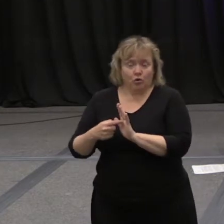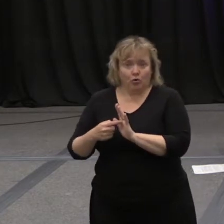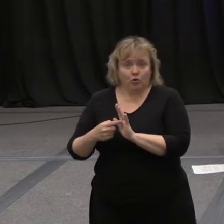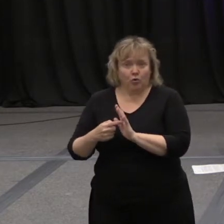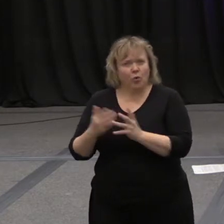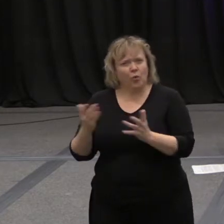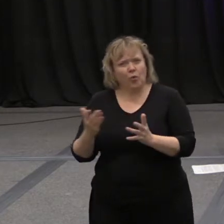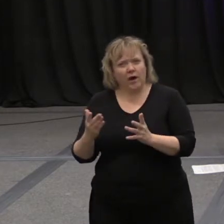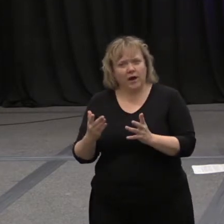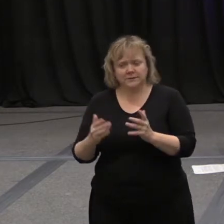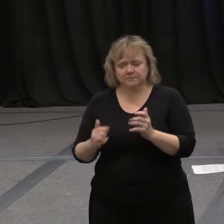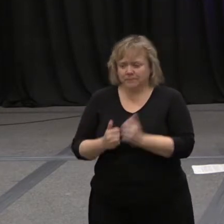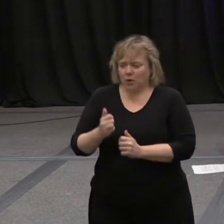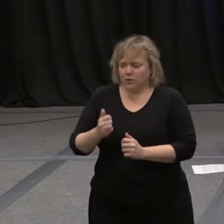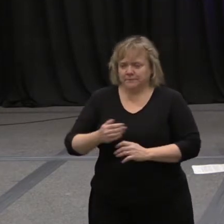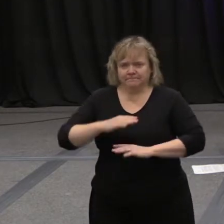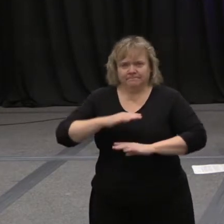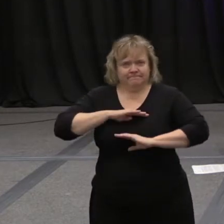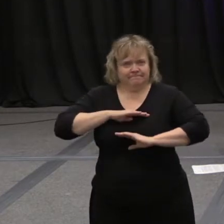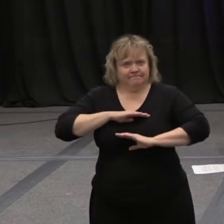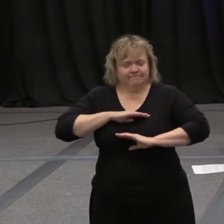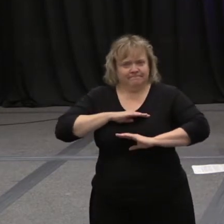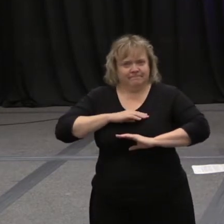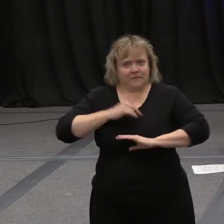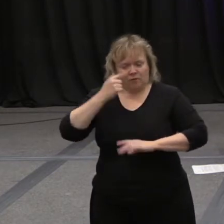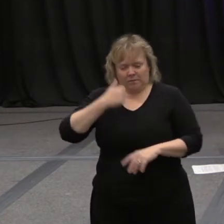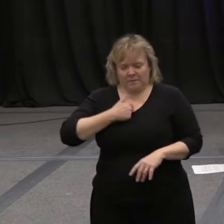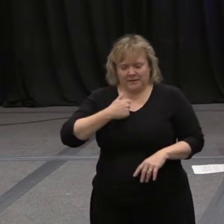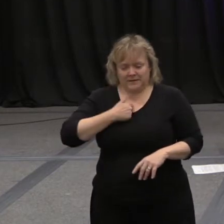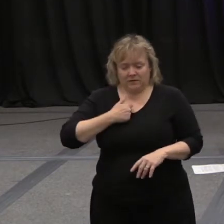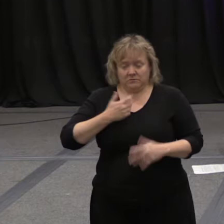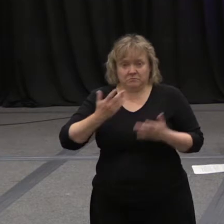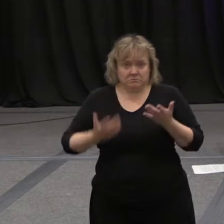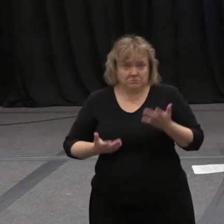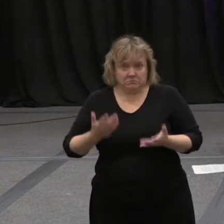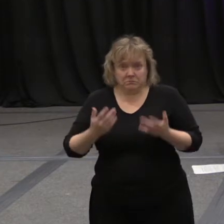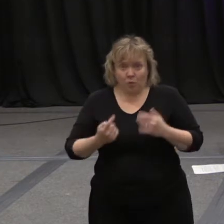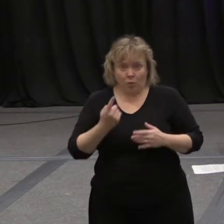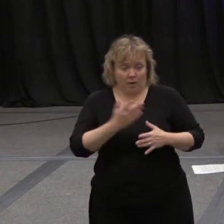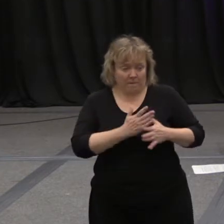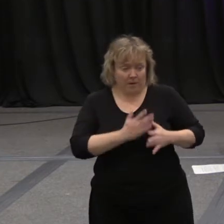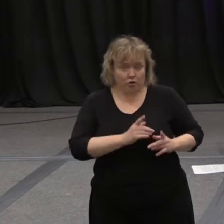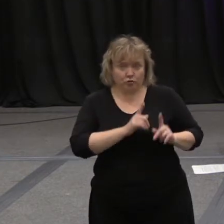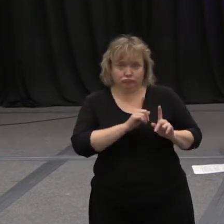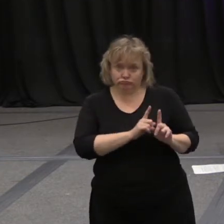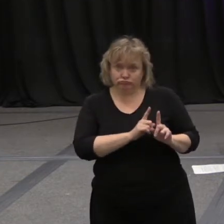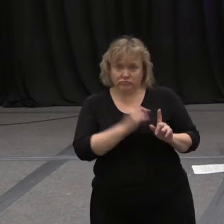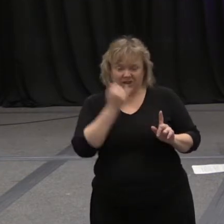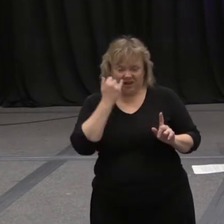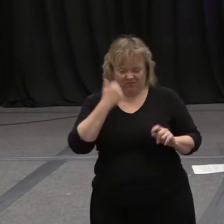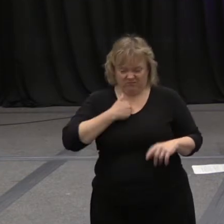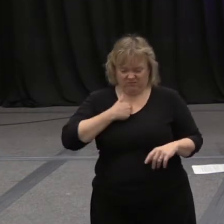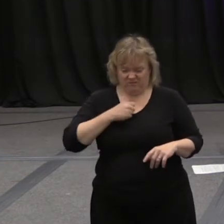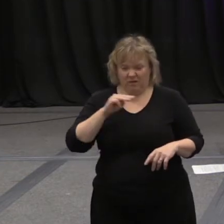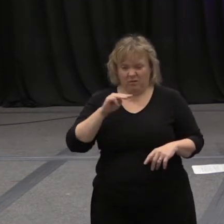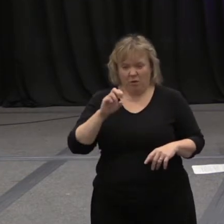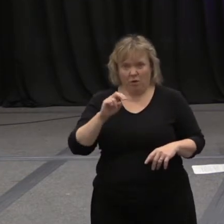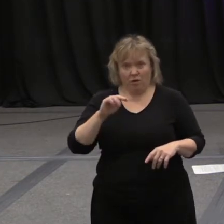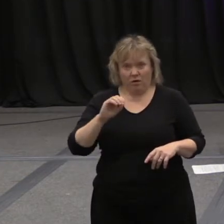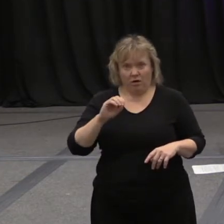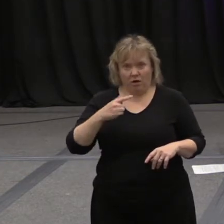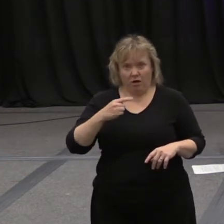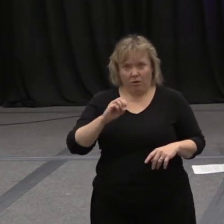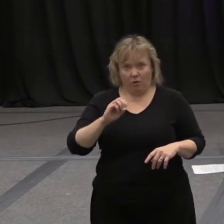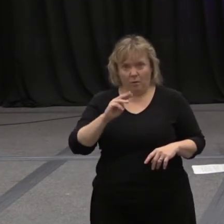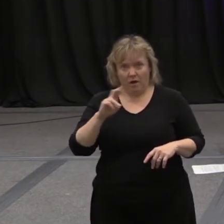special or set aside in a way for me that's for one partner, if you're monogamous? What if,